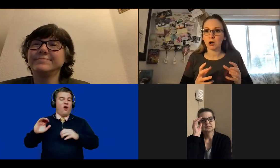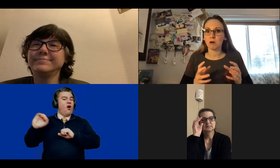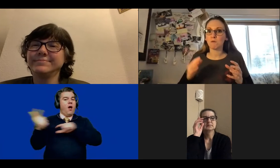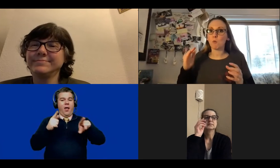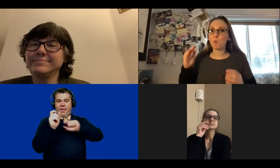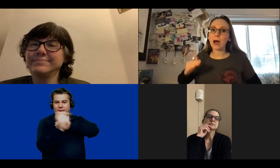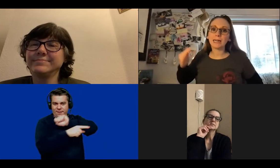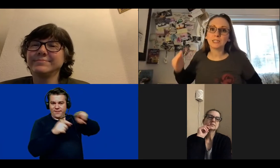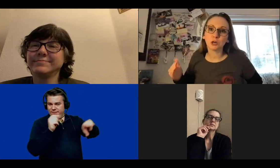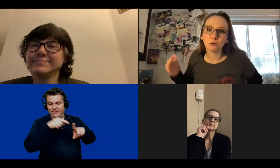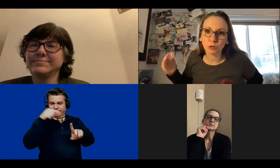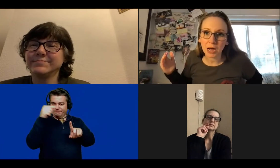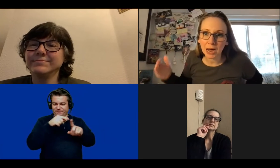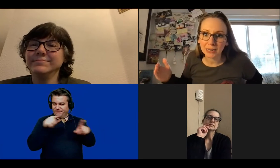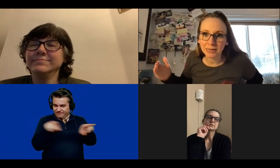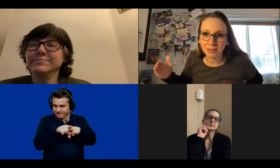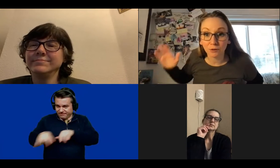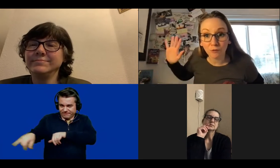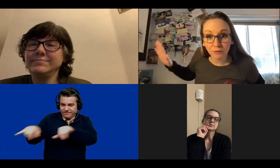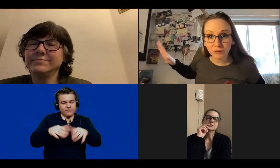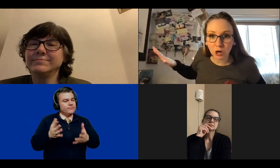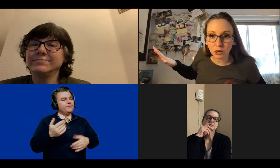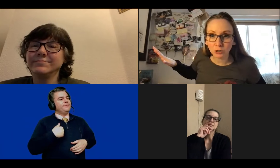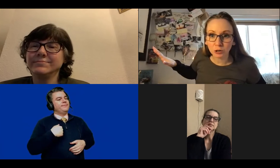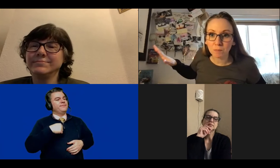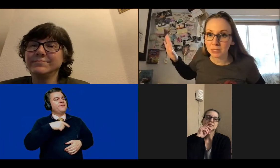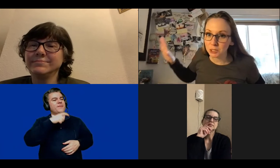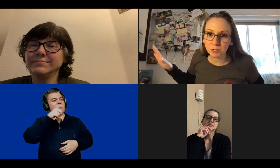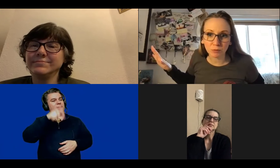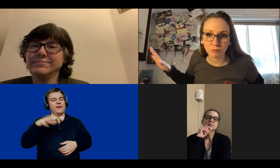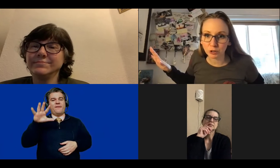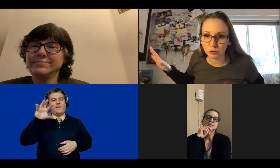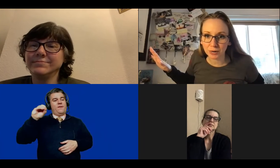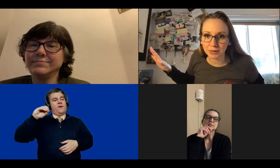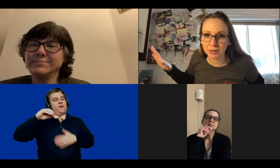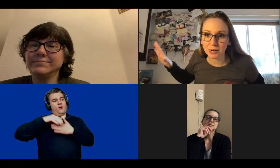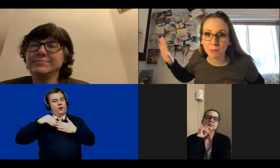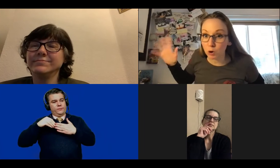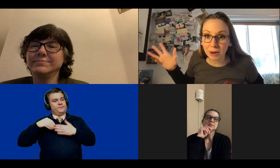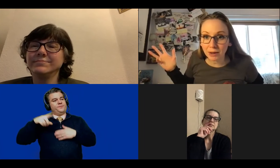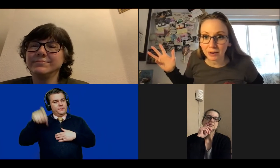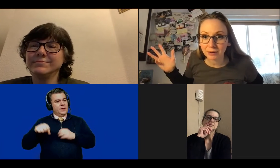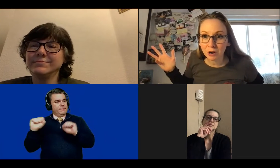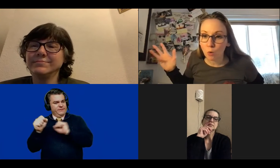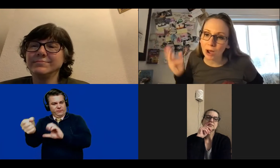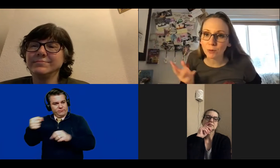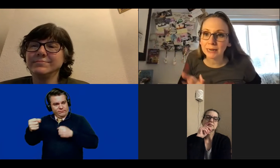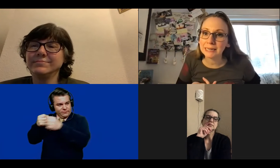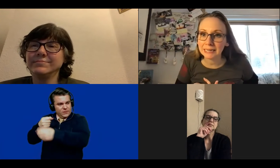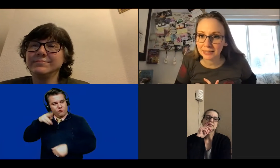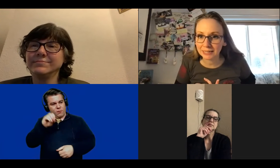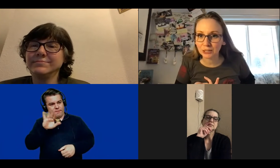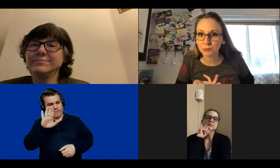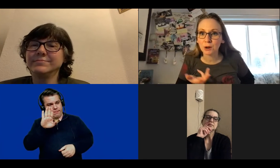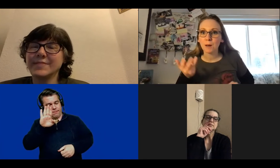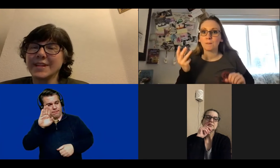question of why don't I need the $50 must be refrigerated probiotic? Why do I